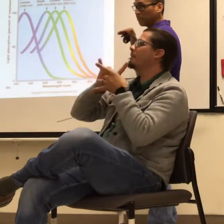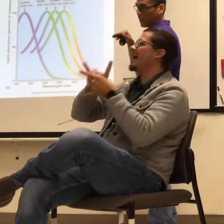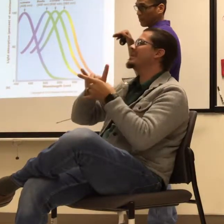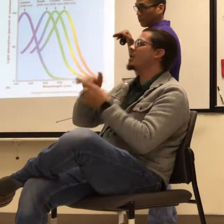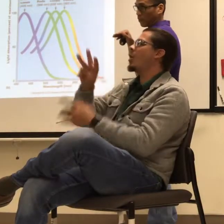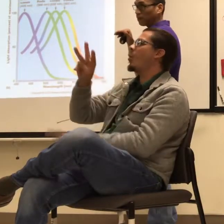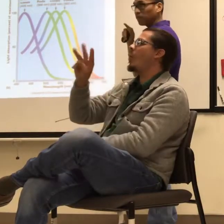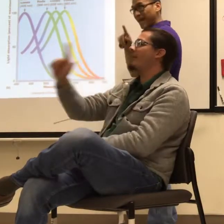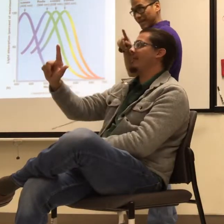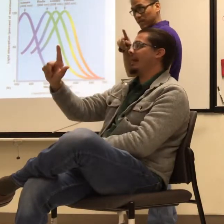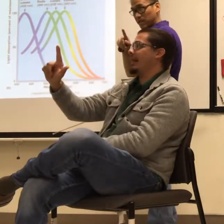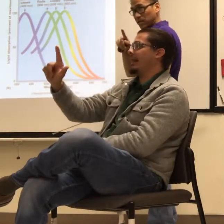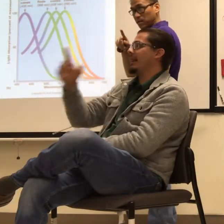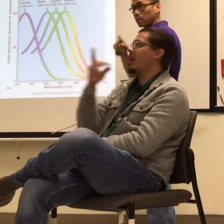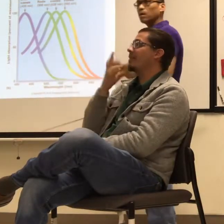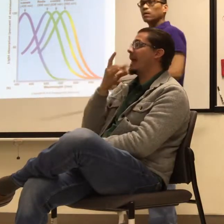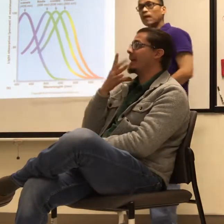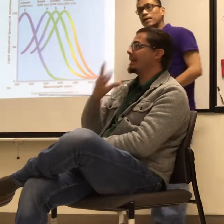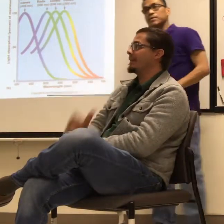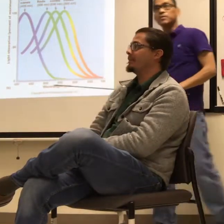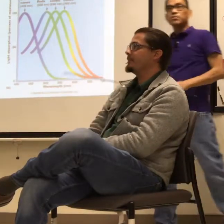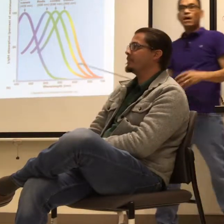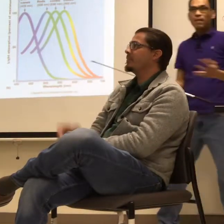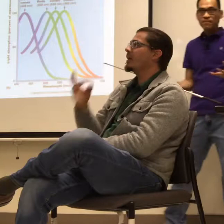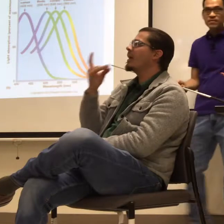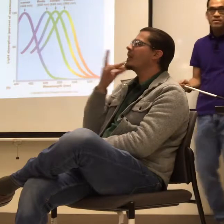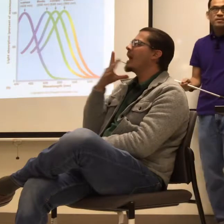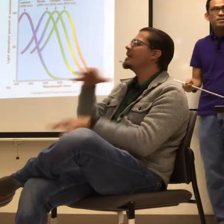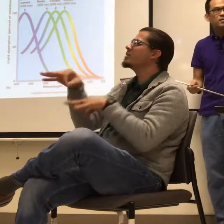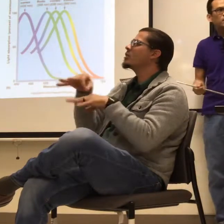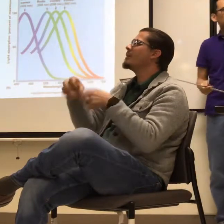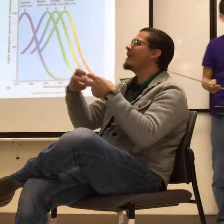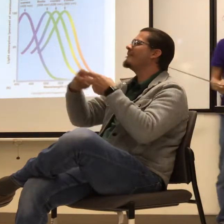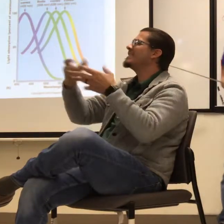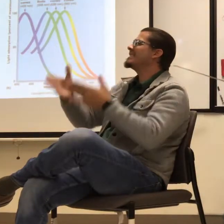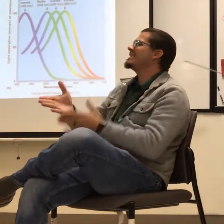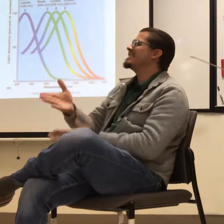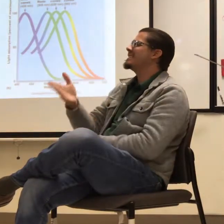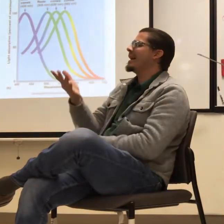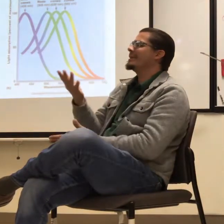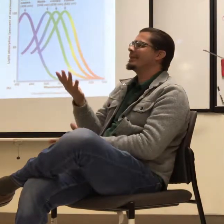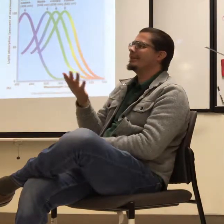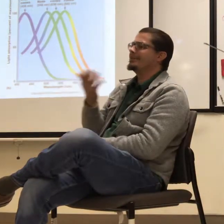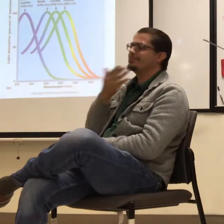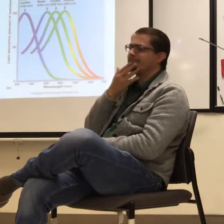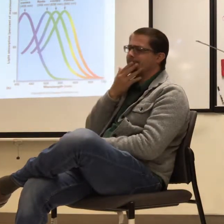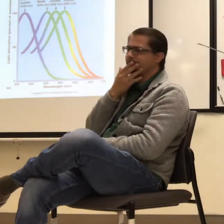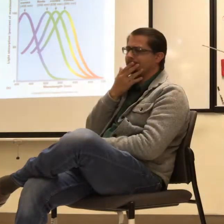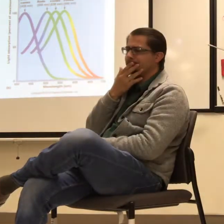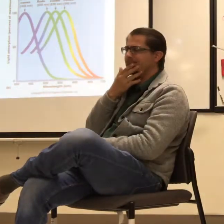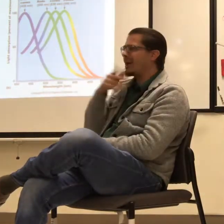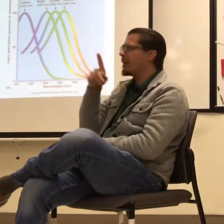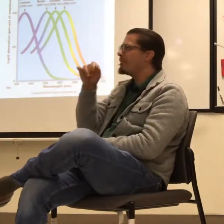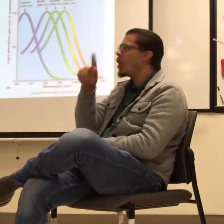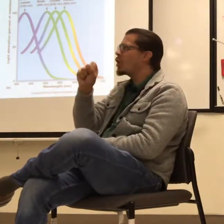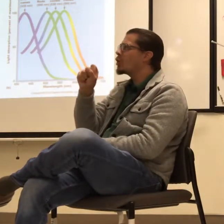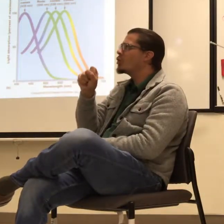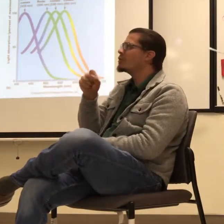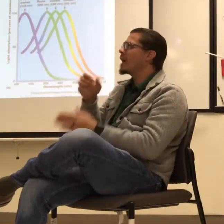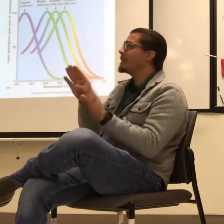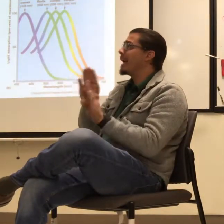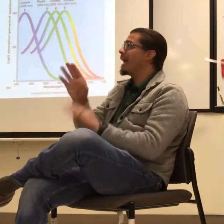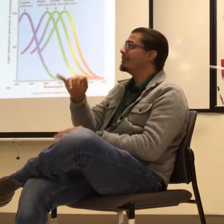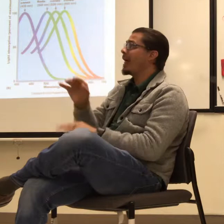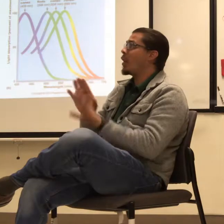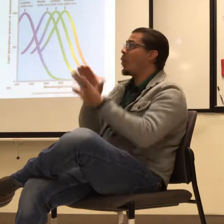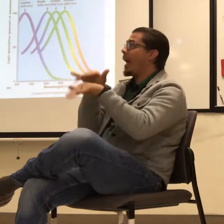on wavelength of light. Light is described by physicists as it's like particles that act like a wave. It's